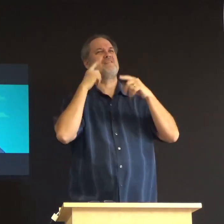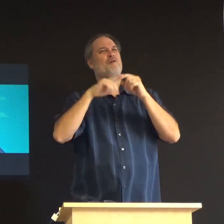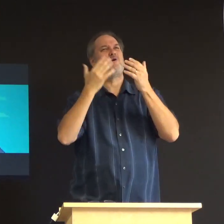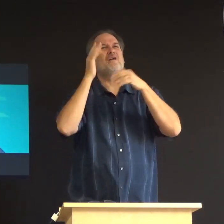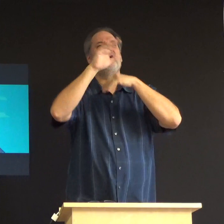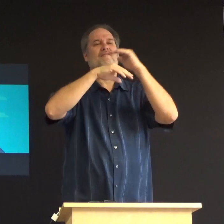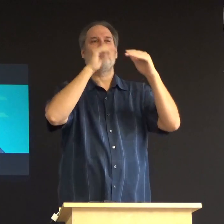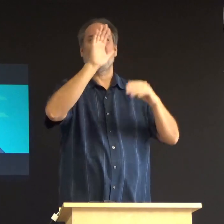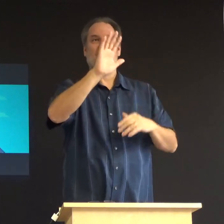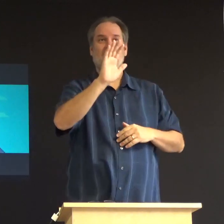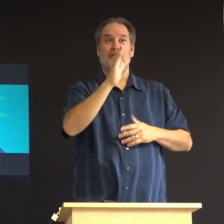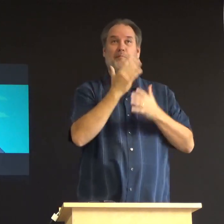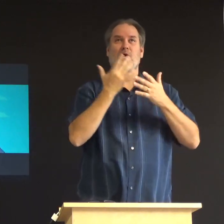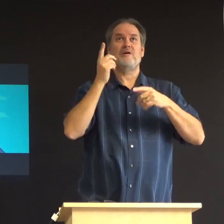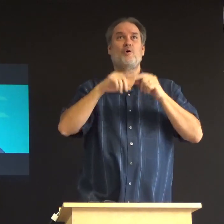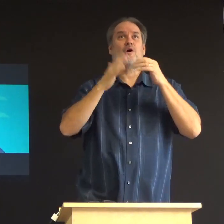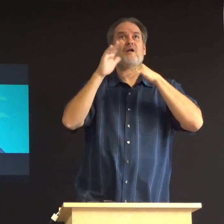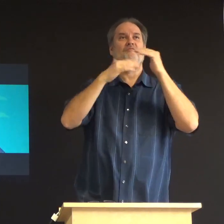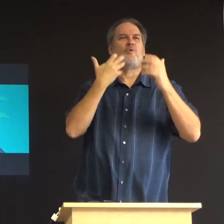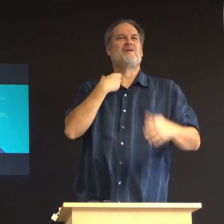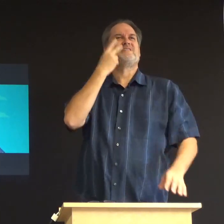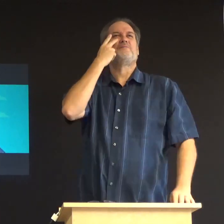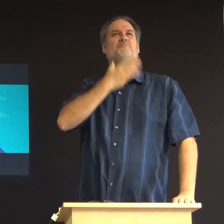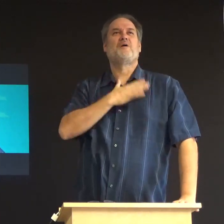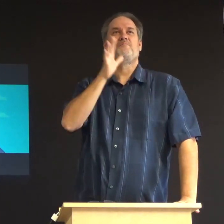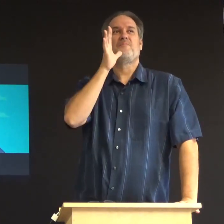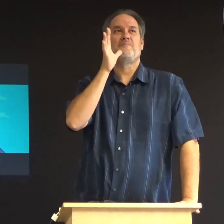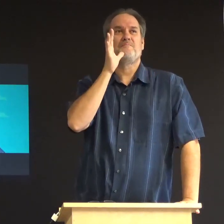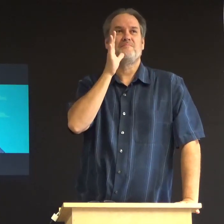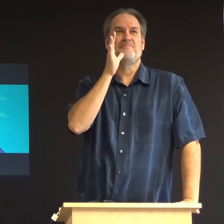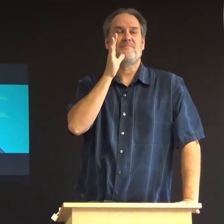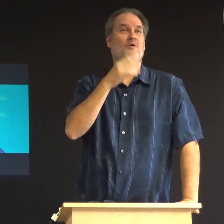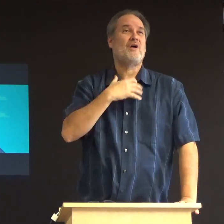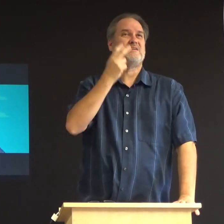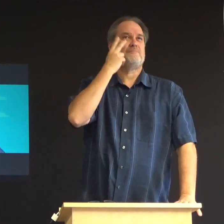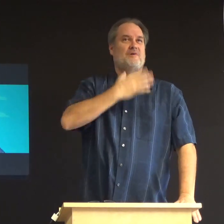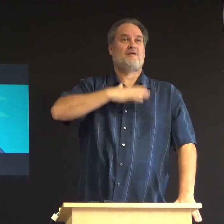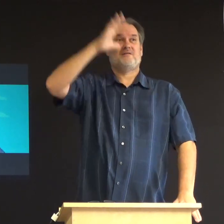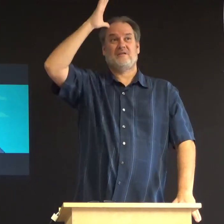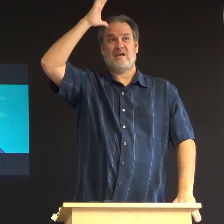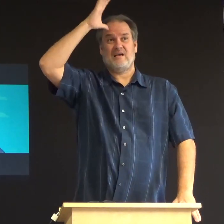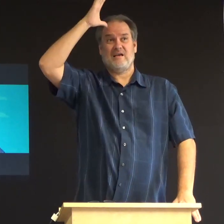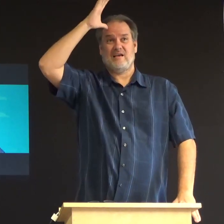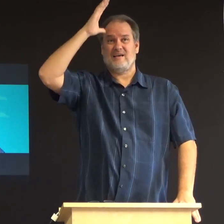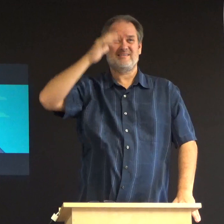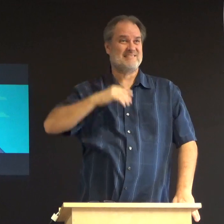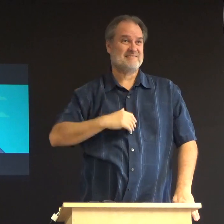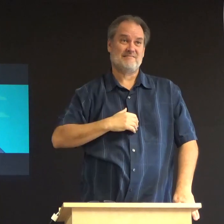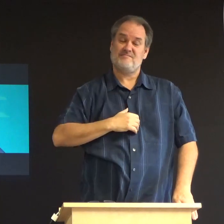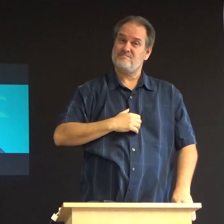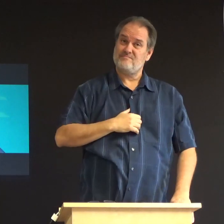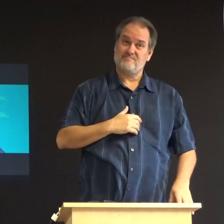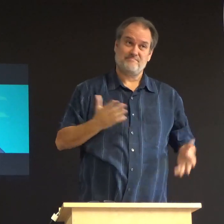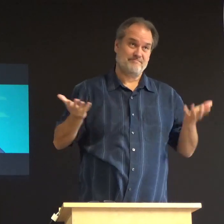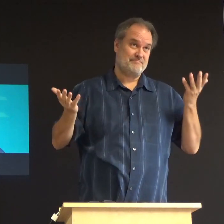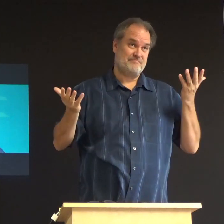Some people say, I can't wait to be in heaven. So, like, some people say, oh, I can't wait to see my mom. I can't wait to see my